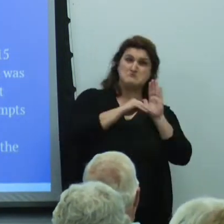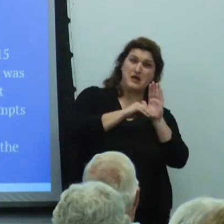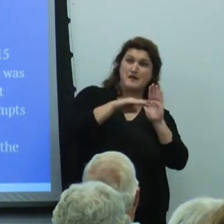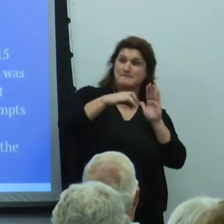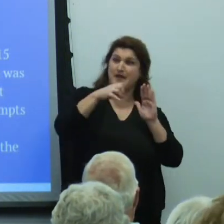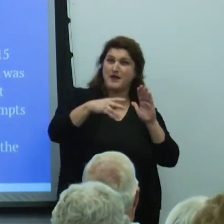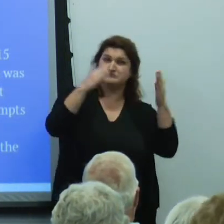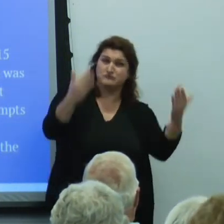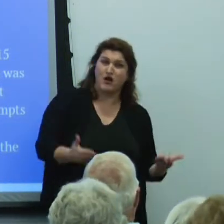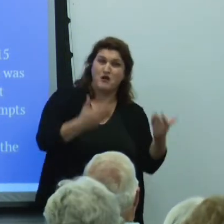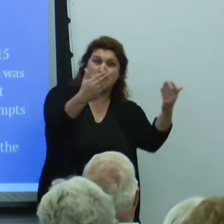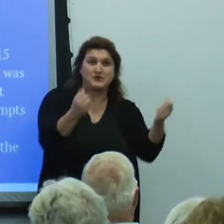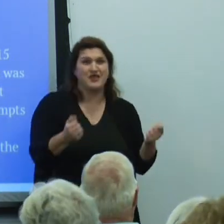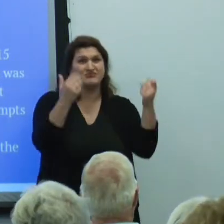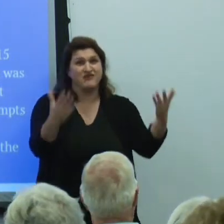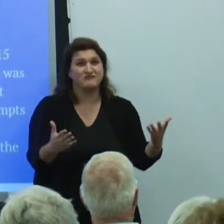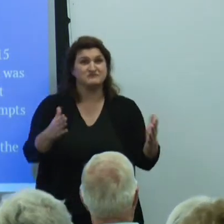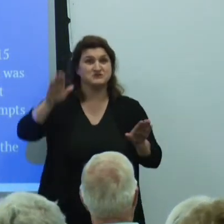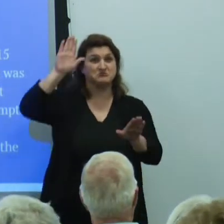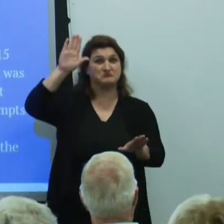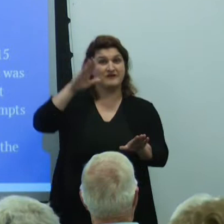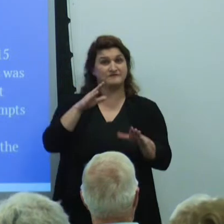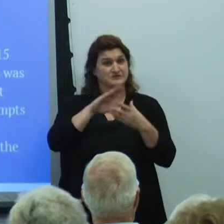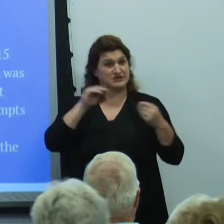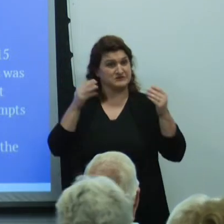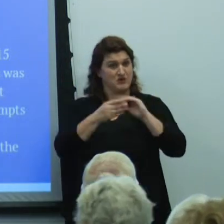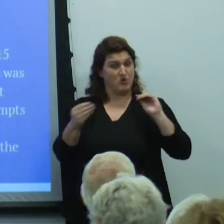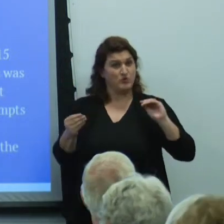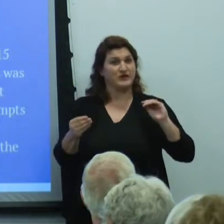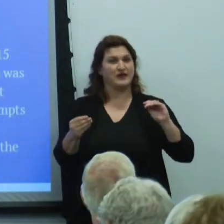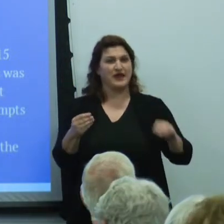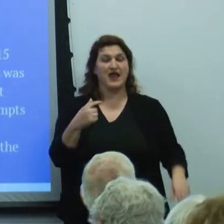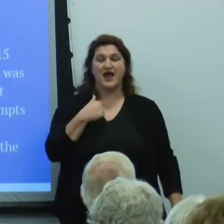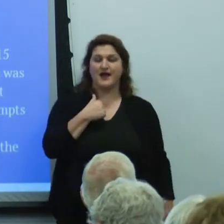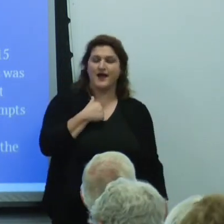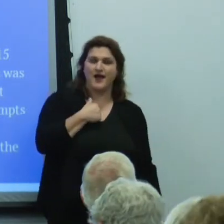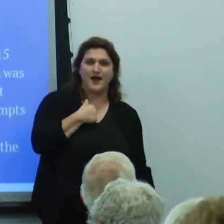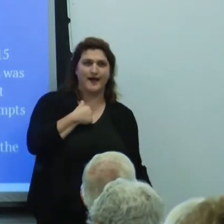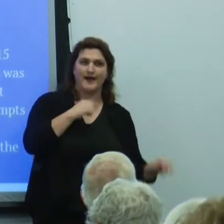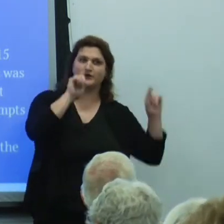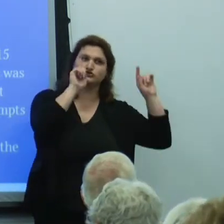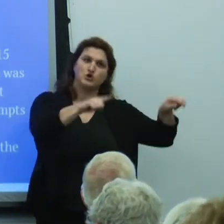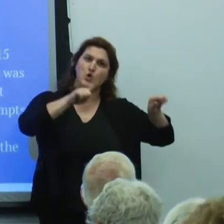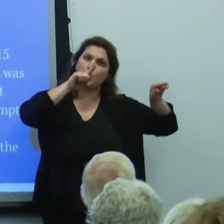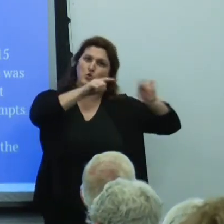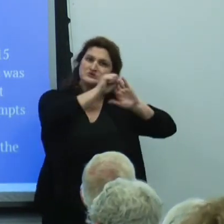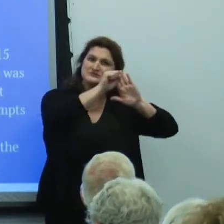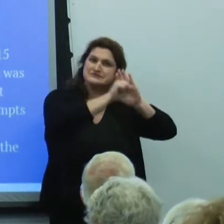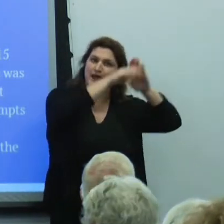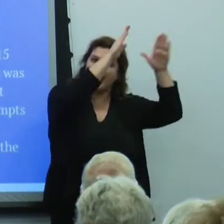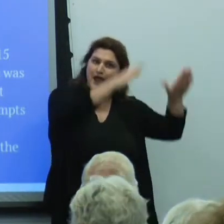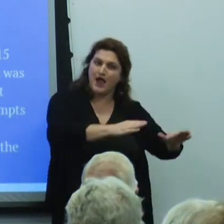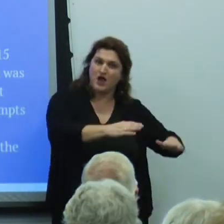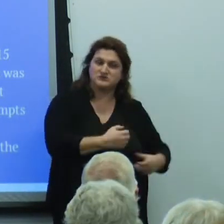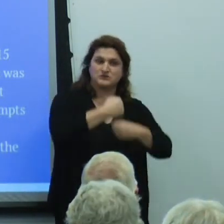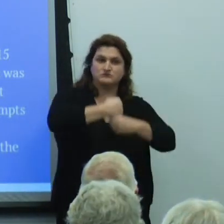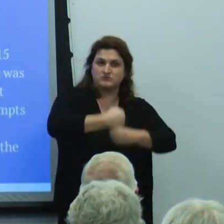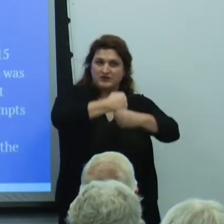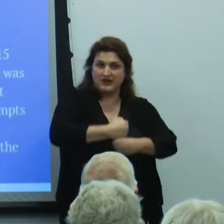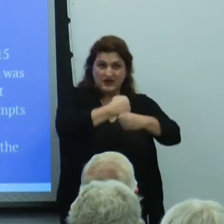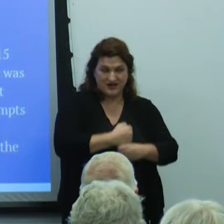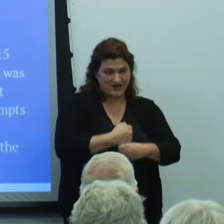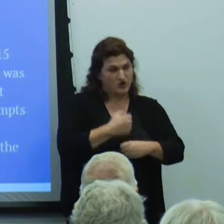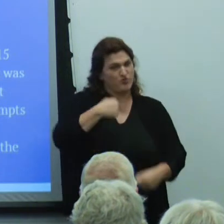There was lots of testimony. I don't know about you, but I rallied at the State House a number of times. We made